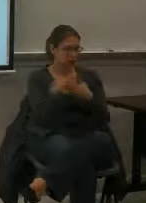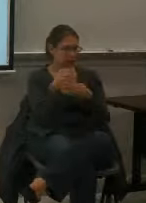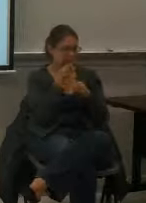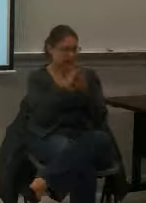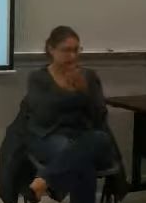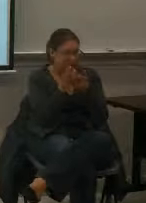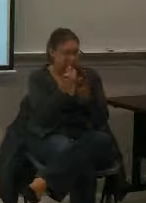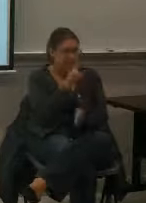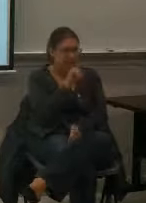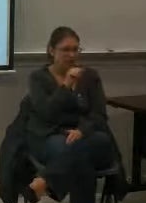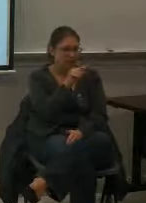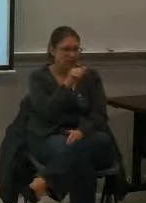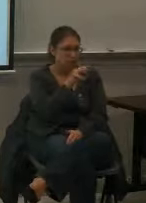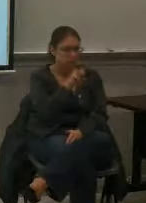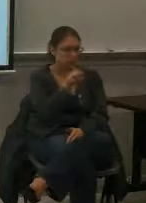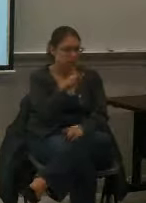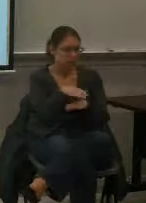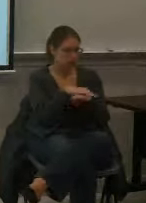off the surface of